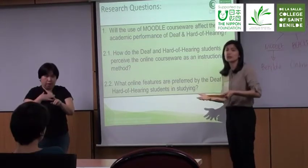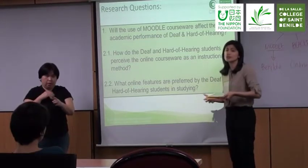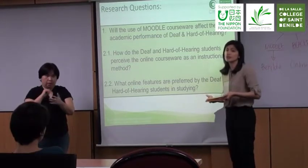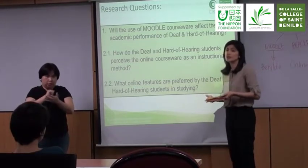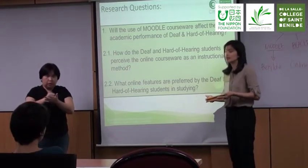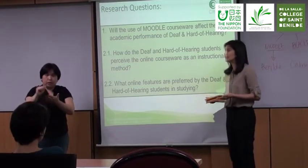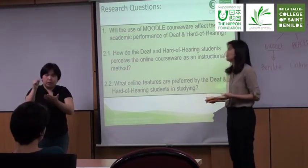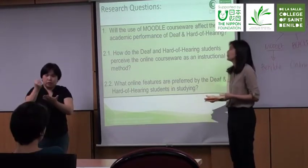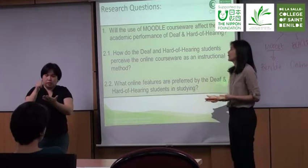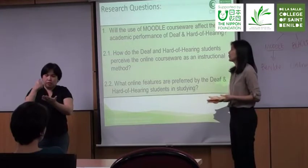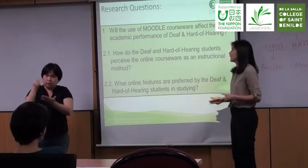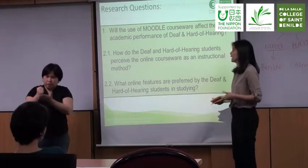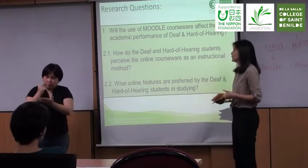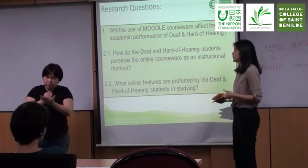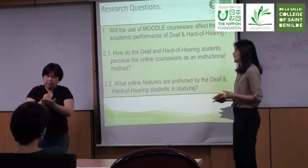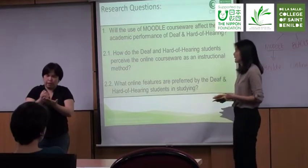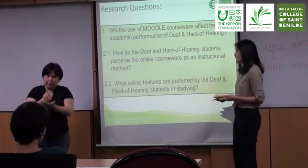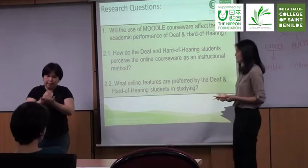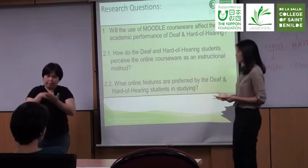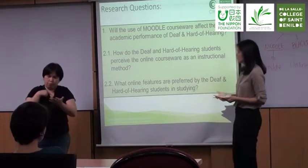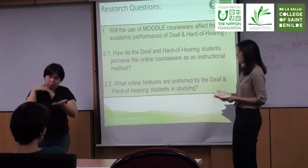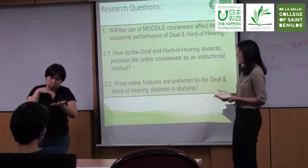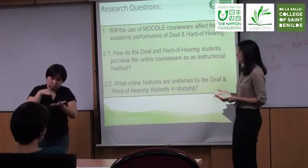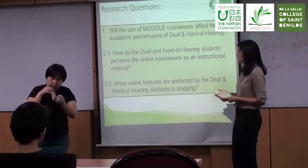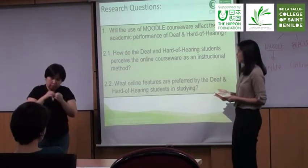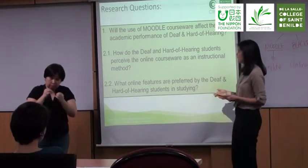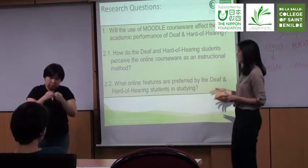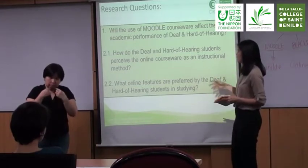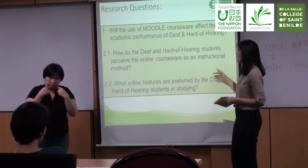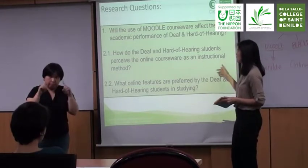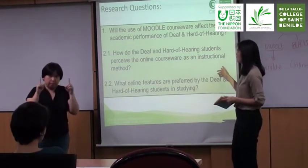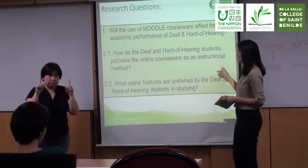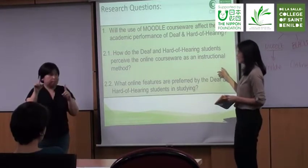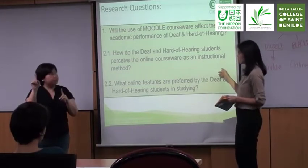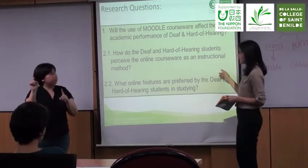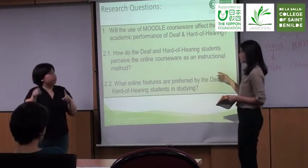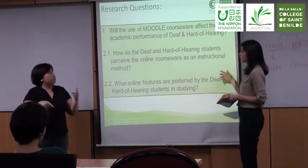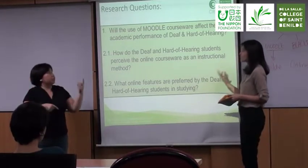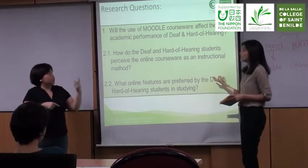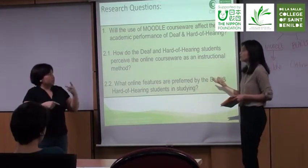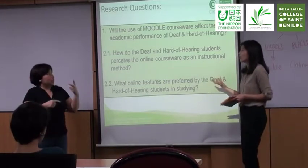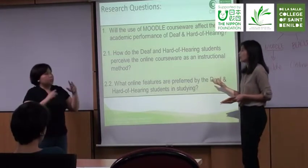help them in studying? Okay. Next would be, how do the deaf and hard of hearing